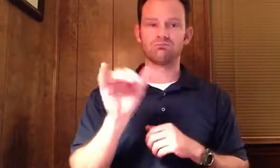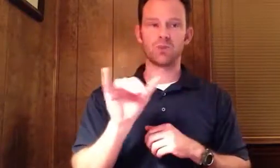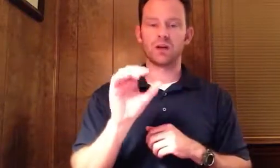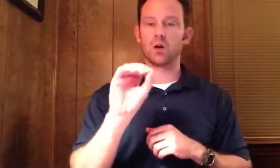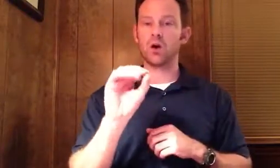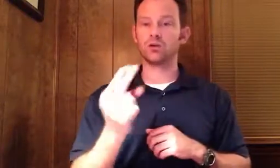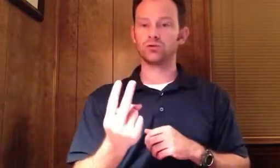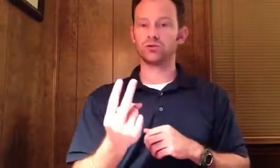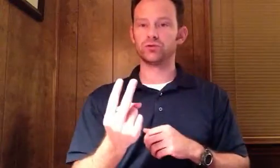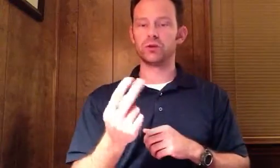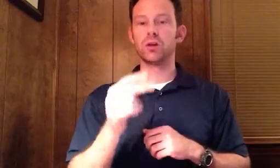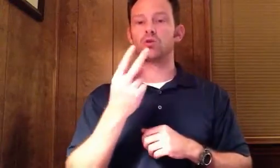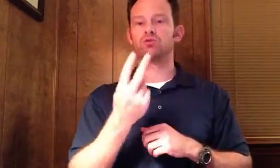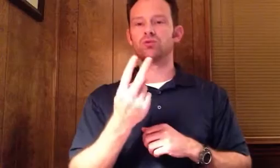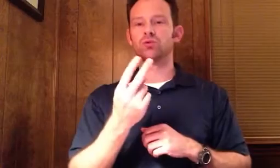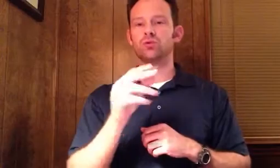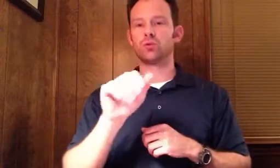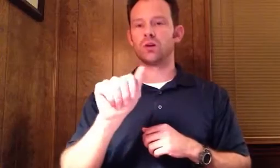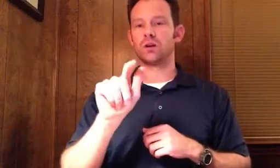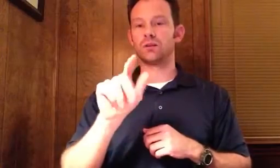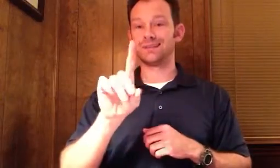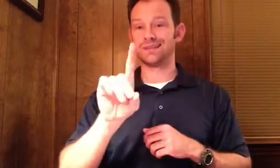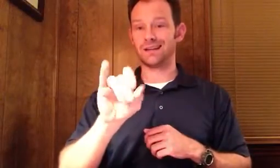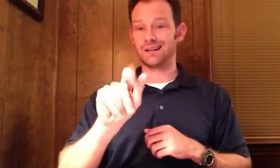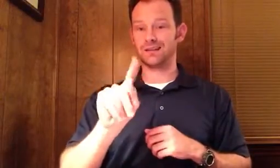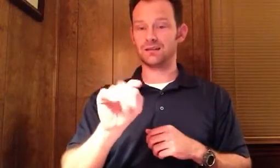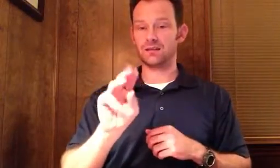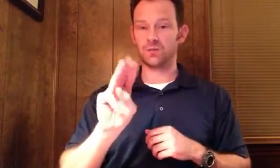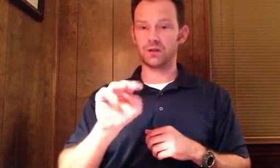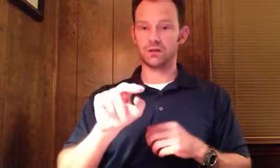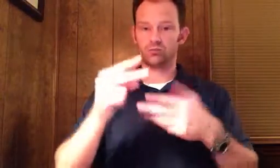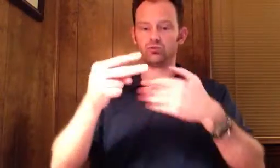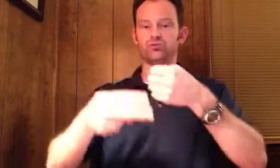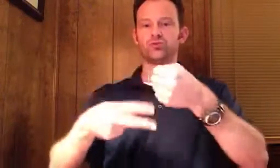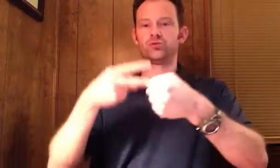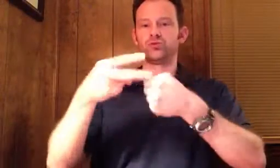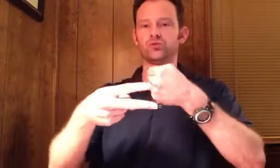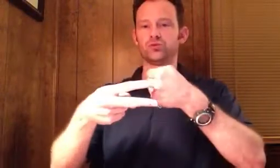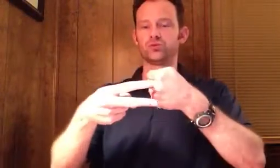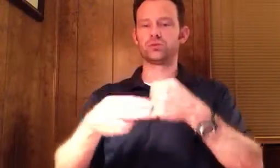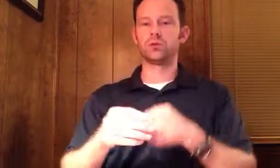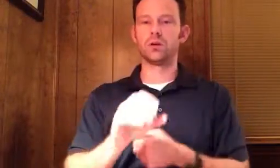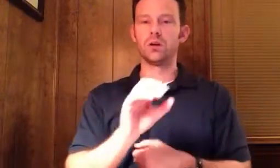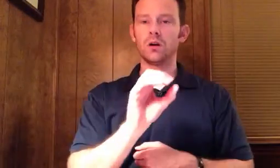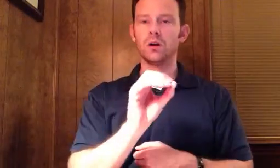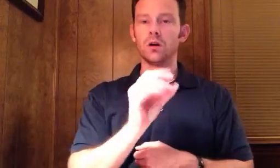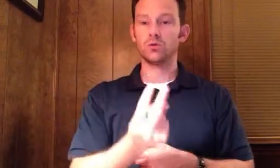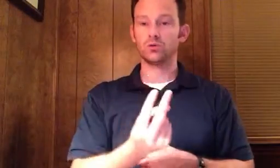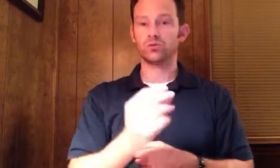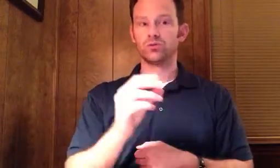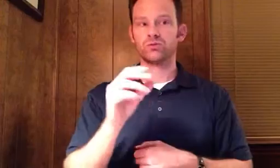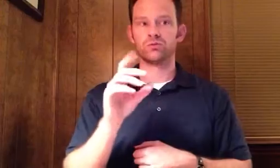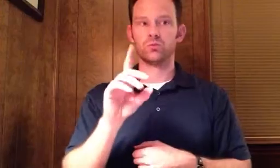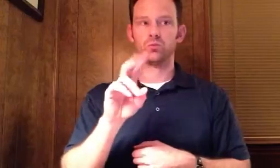want oxygen gas, we write O2. If we want bromine gas, it's Br2. Iodine gas is I2. Nitrogen gas